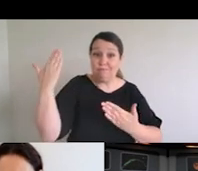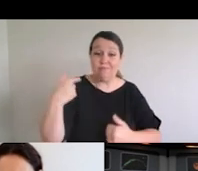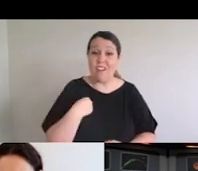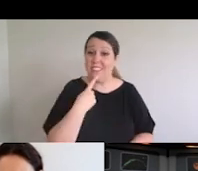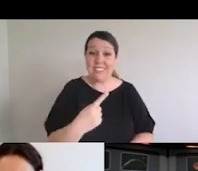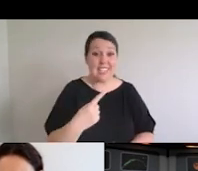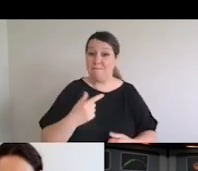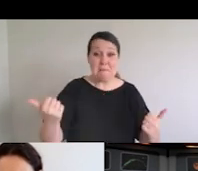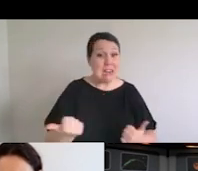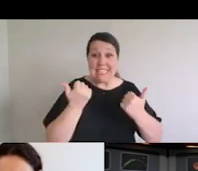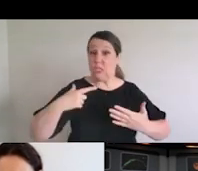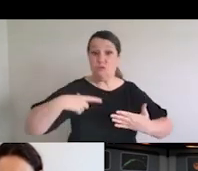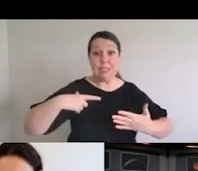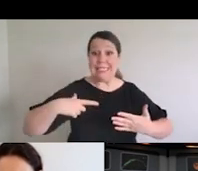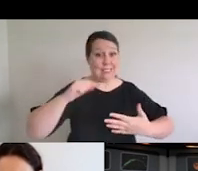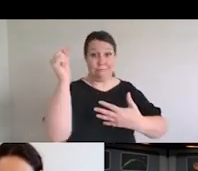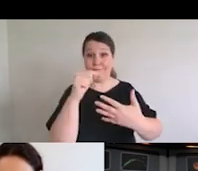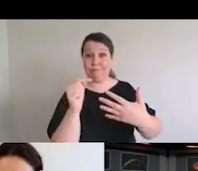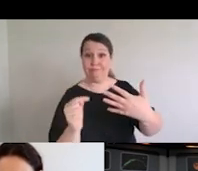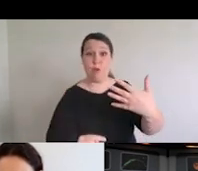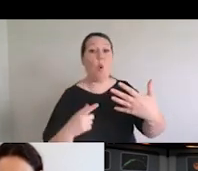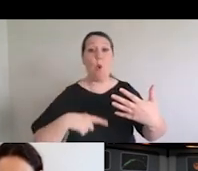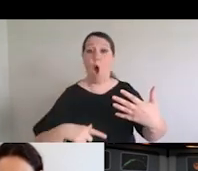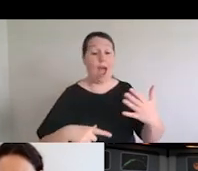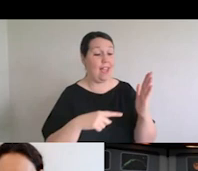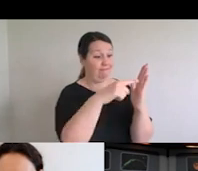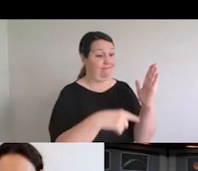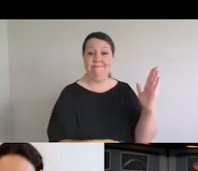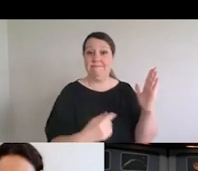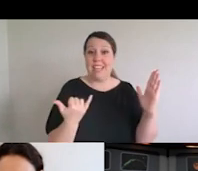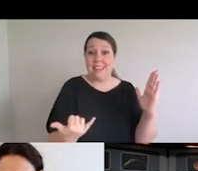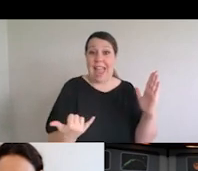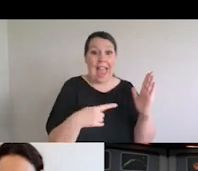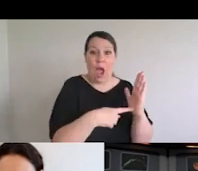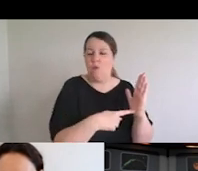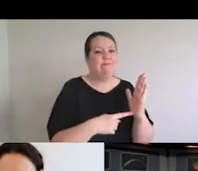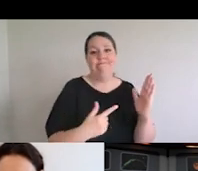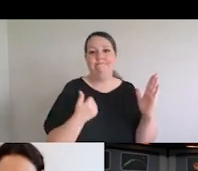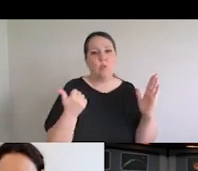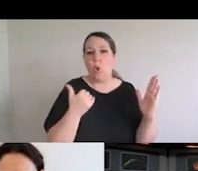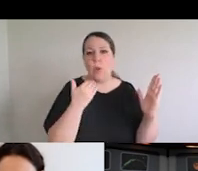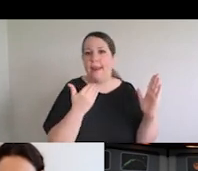just take this message and say, people with disabilities deserve better.